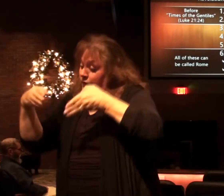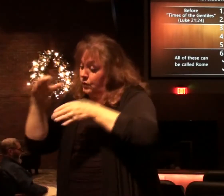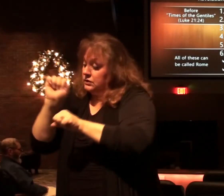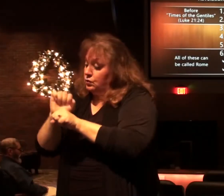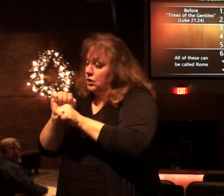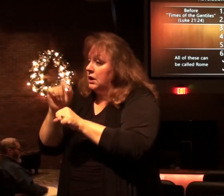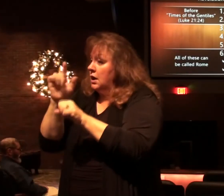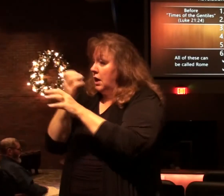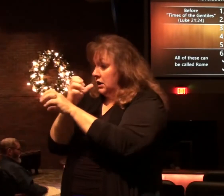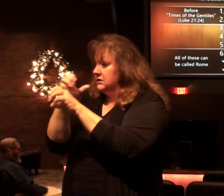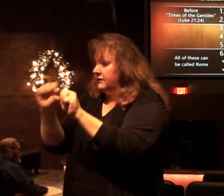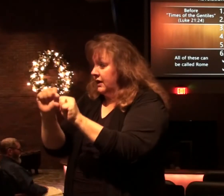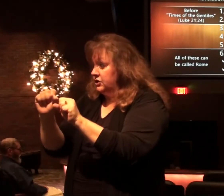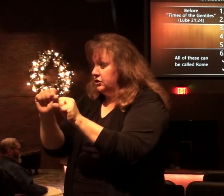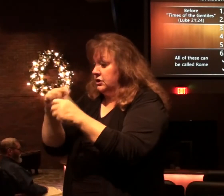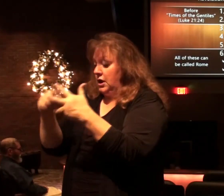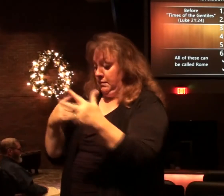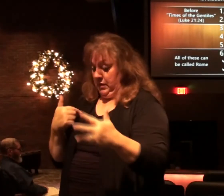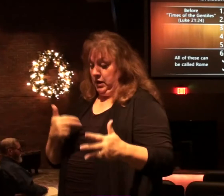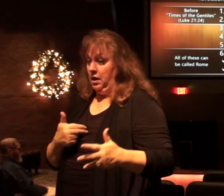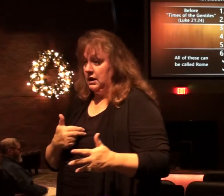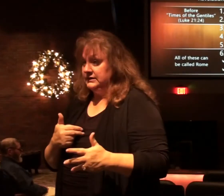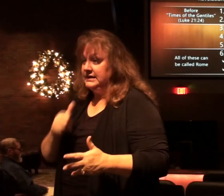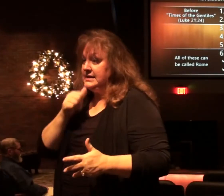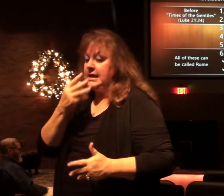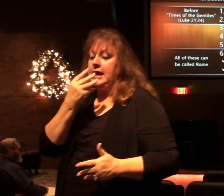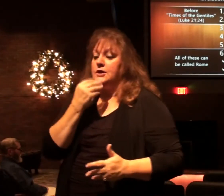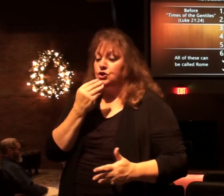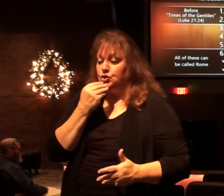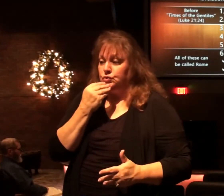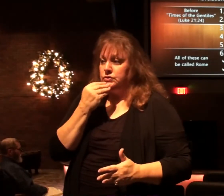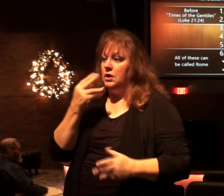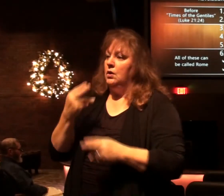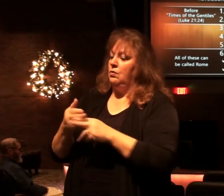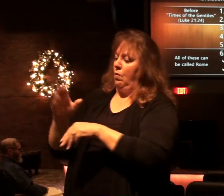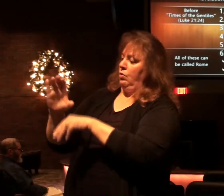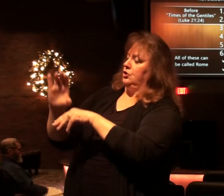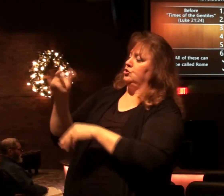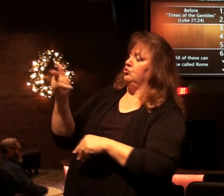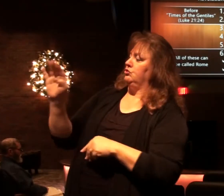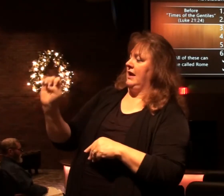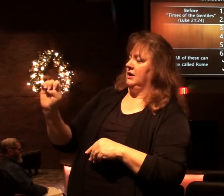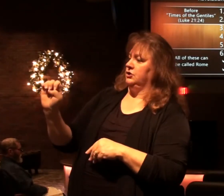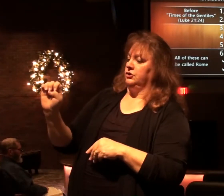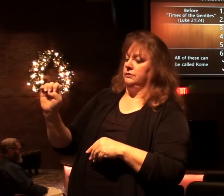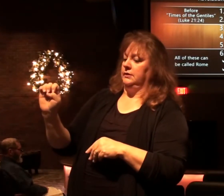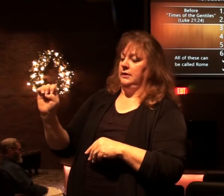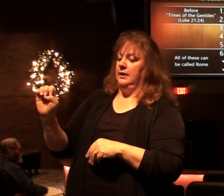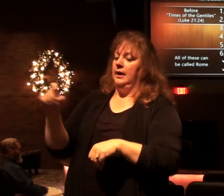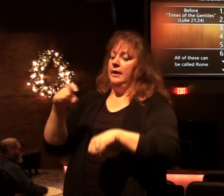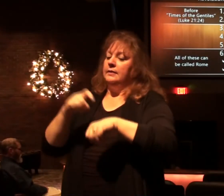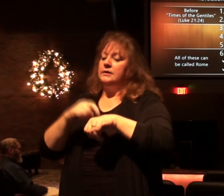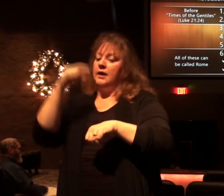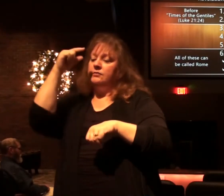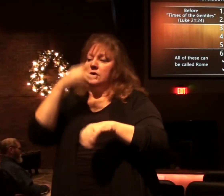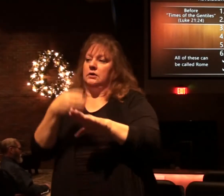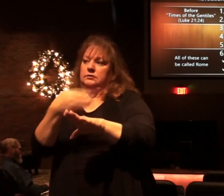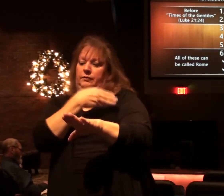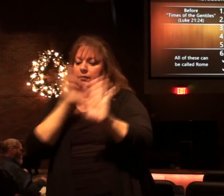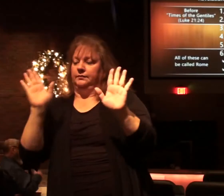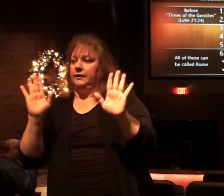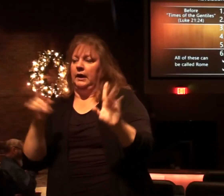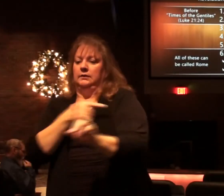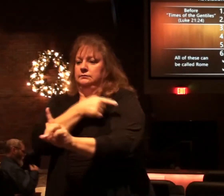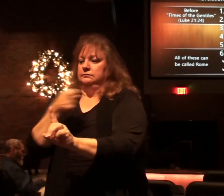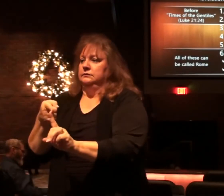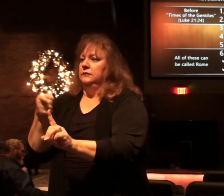of salvation among the Gentiles, which is the church age. The times of the Gentiles as Jerusalem trodden underfoot. All right, we have to